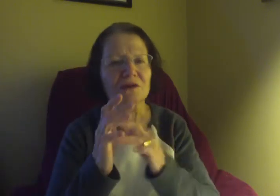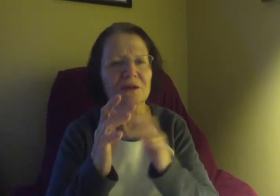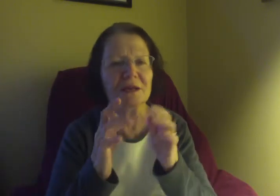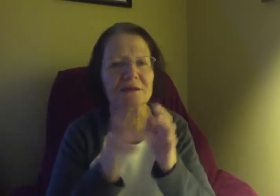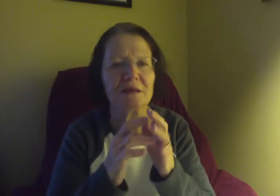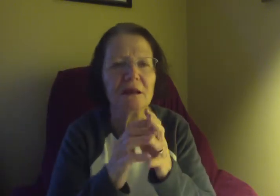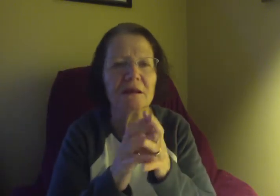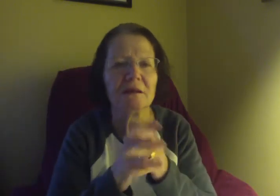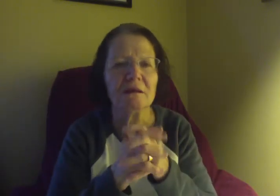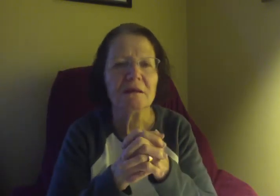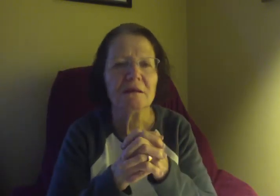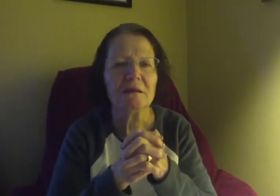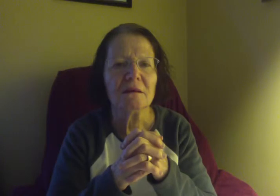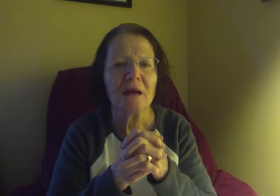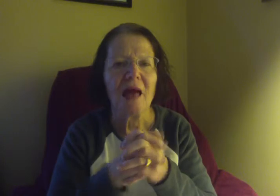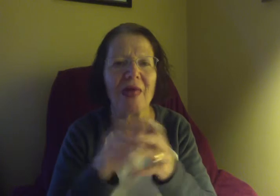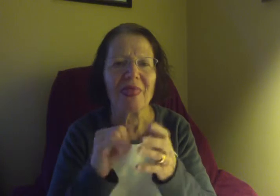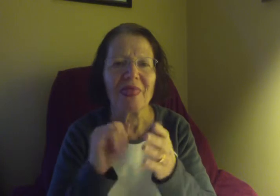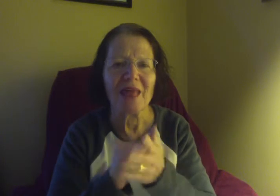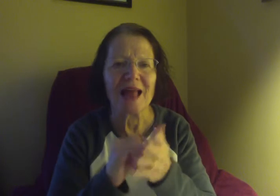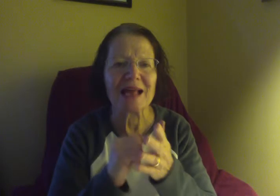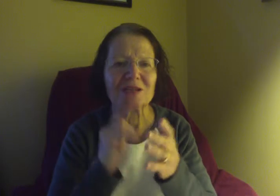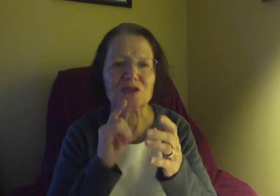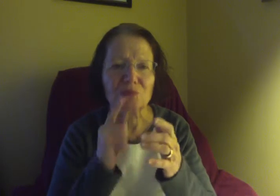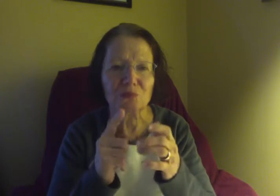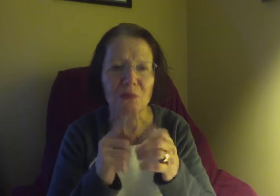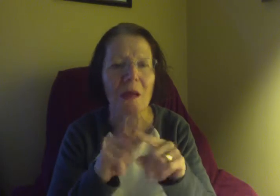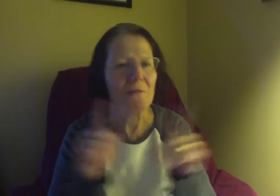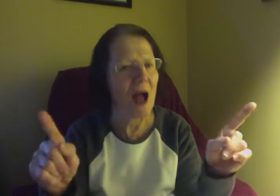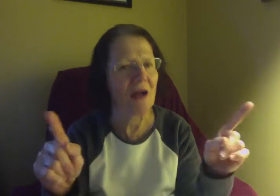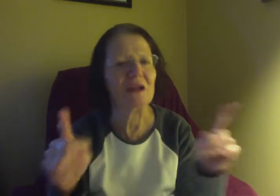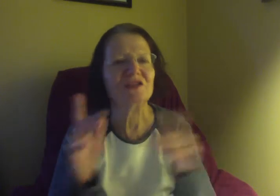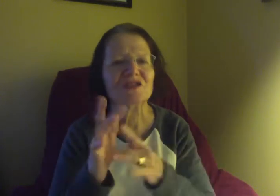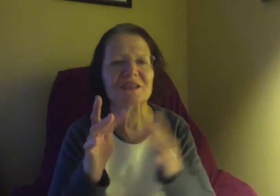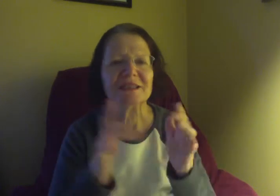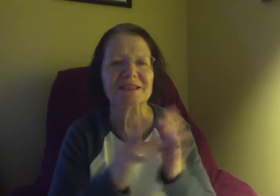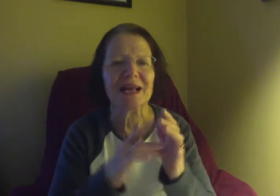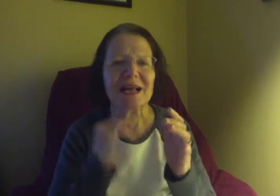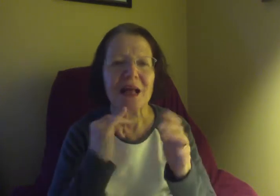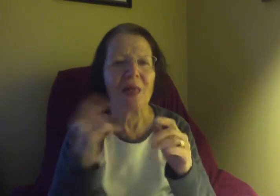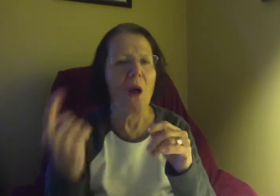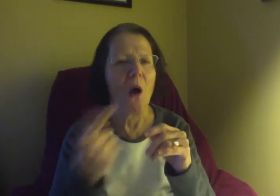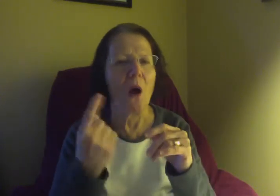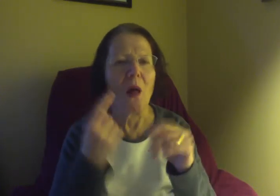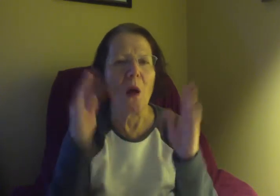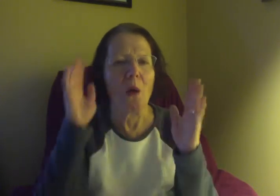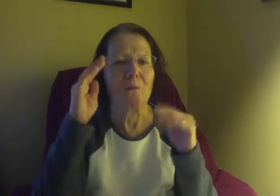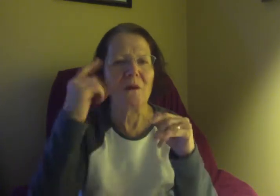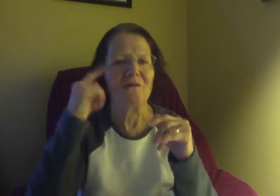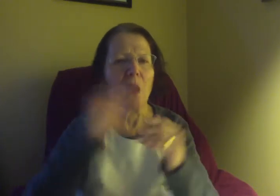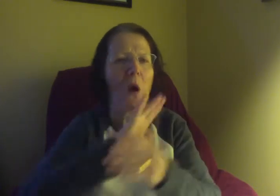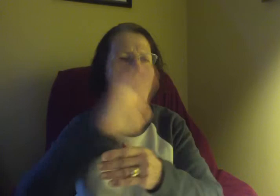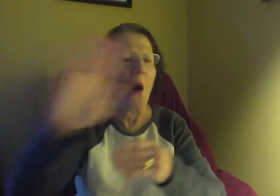with me. It was bad to get all of the people out